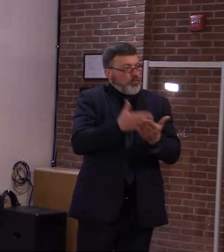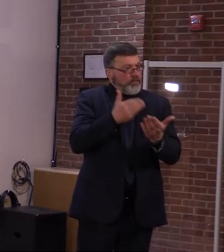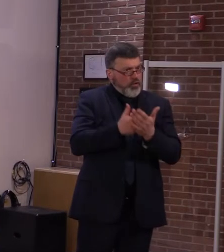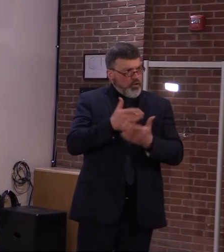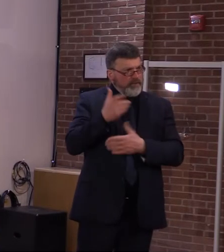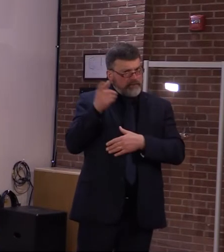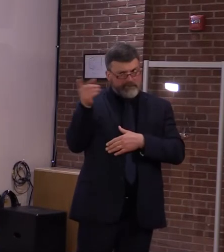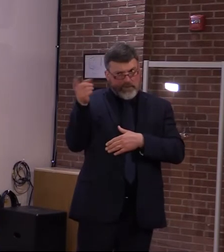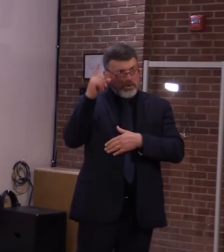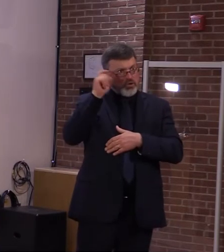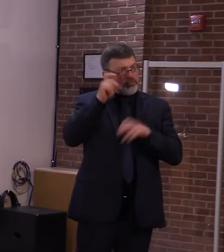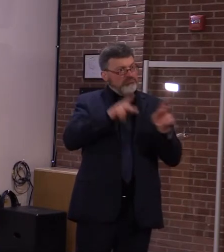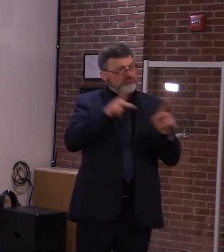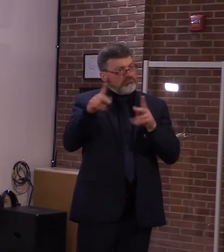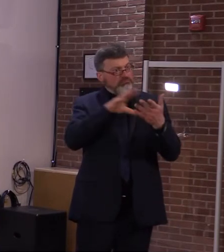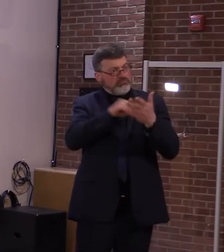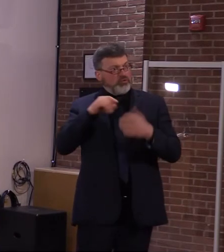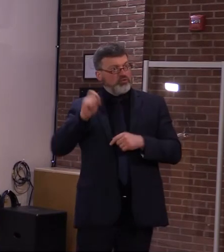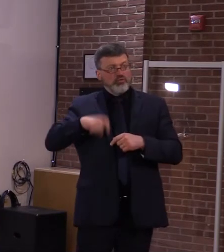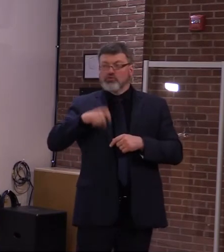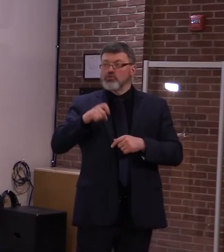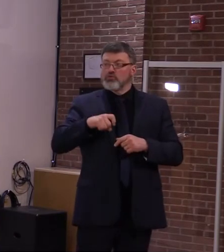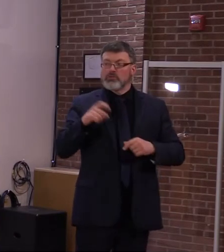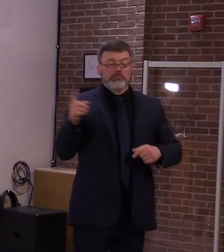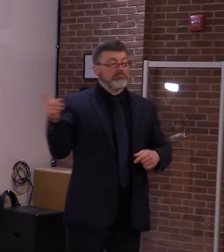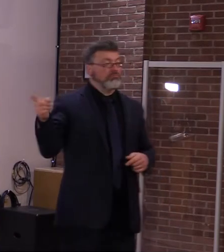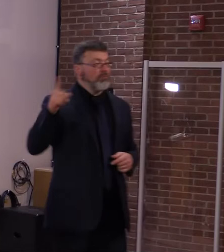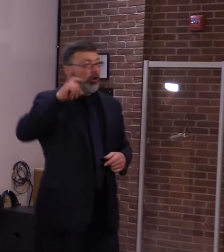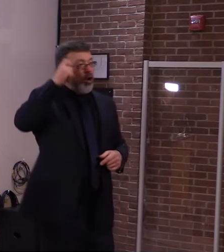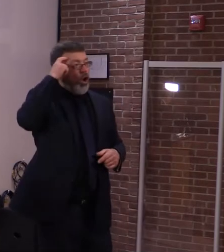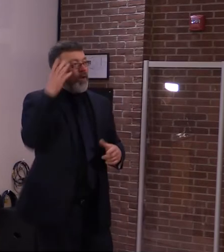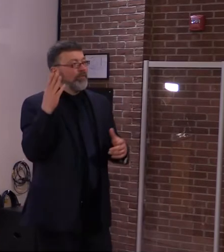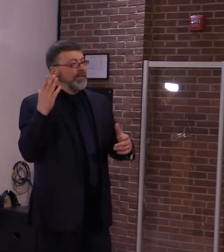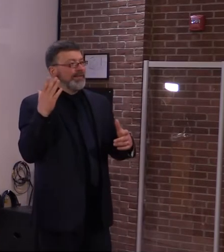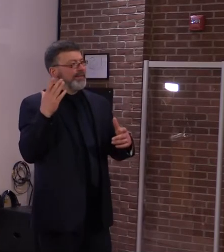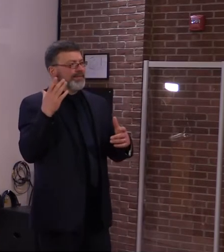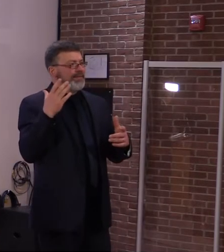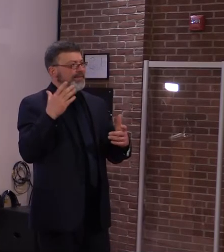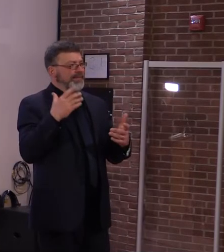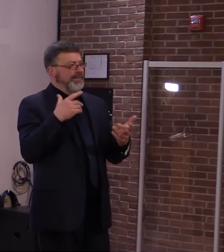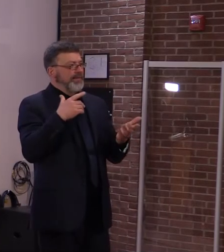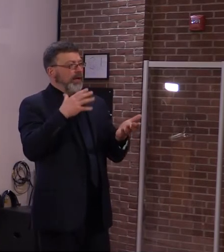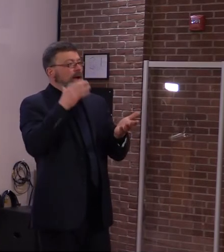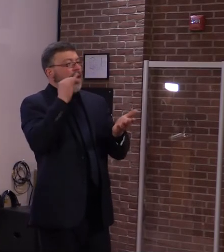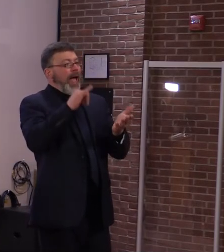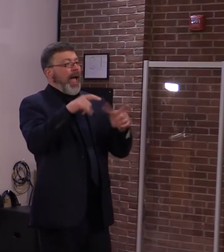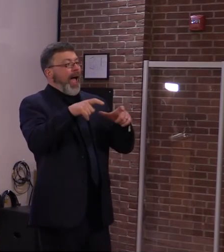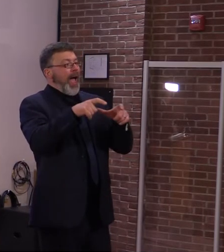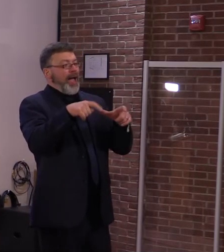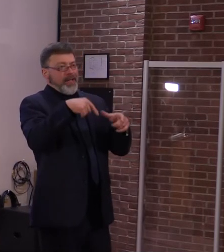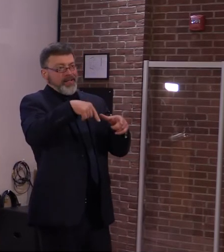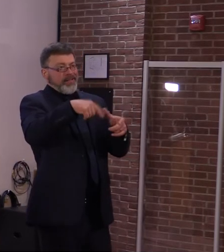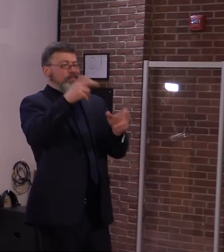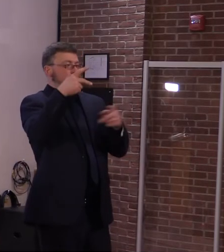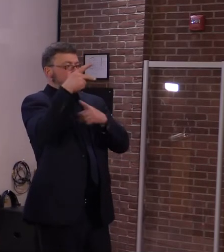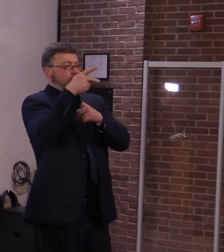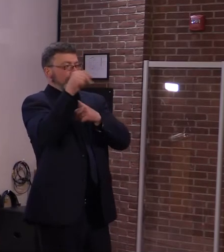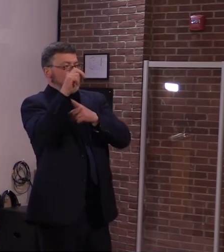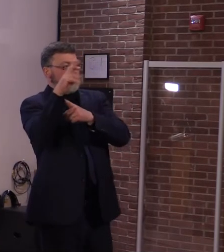time. We're using somewhat of a passport at this point for travel. We're saying that if